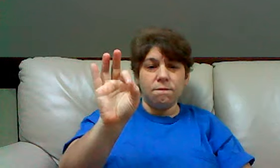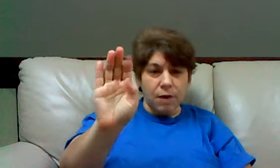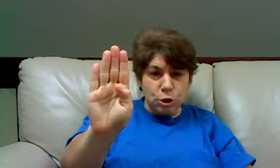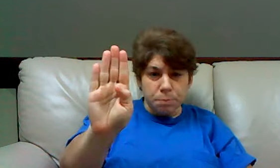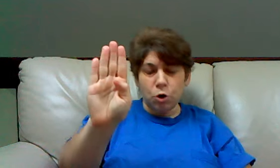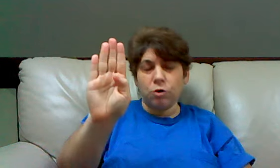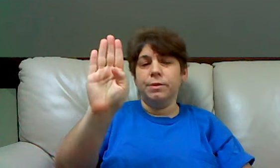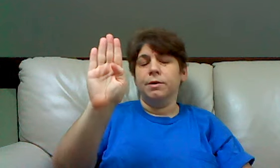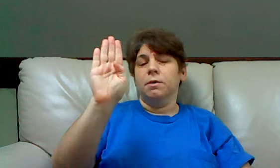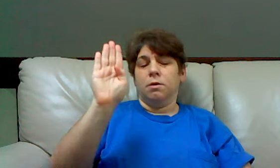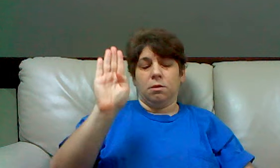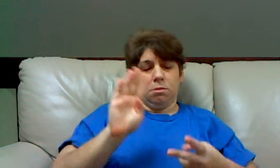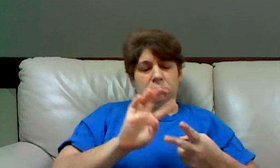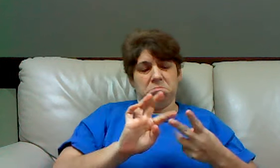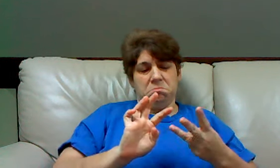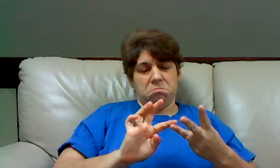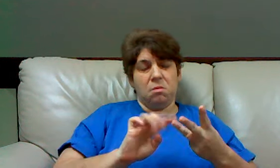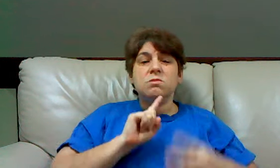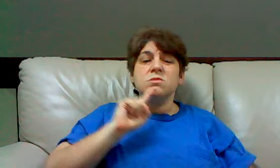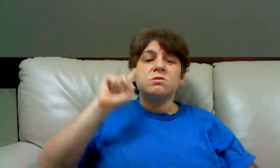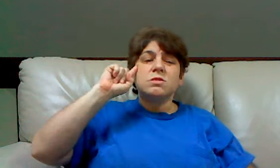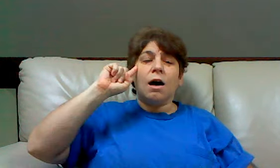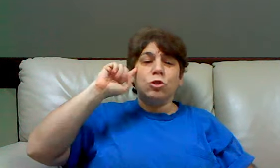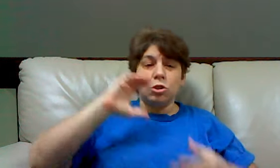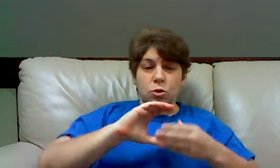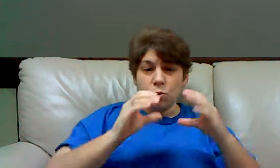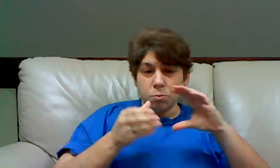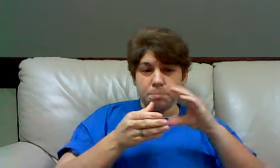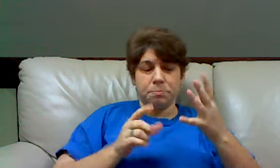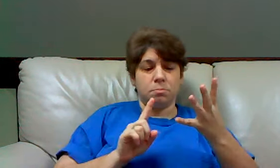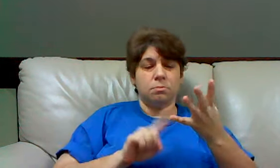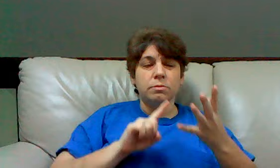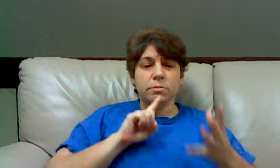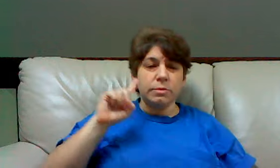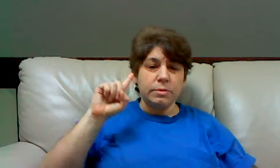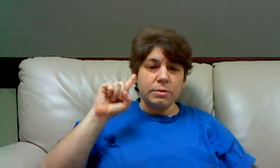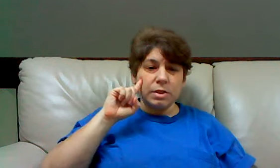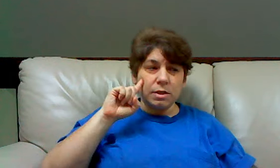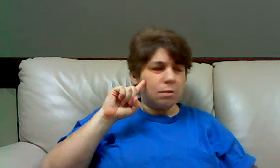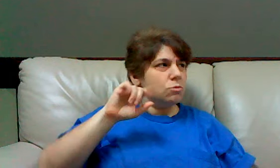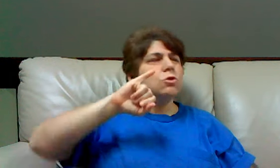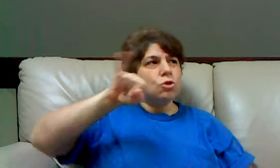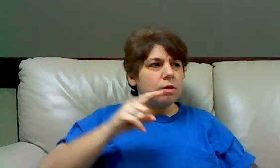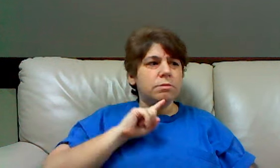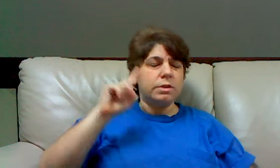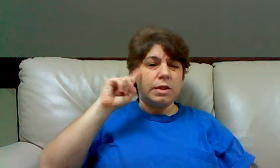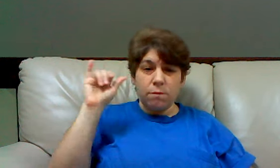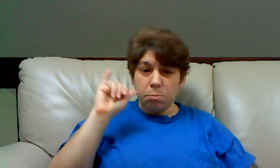it's about being sexy. I think it's about being beautiful. At Wendy's, we start with a whole russet potato. Naturally, we